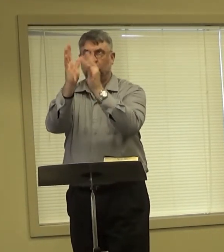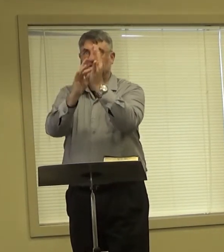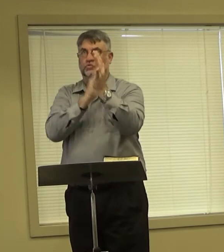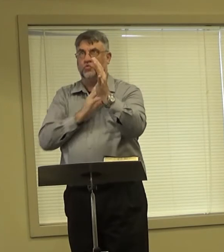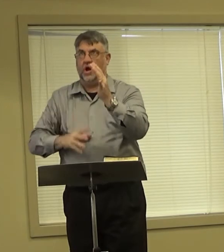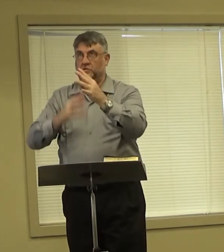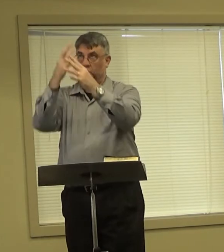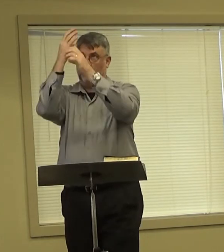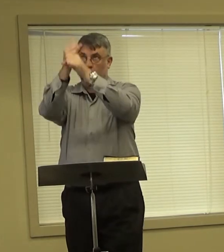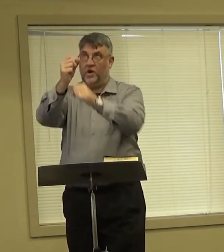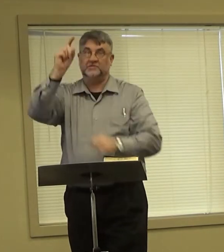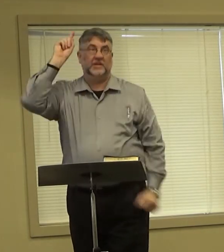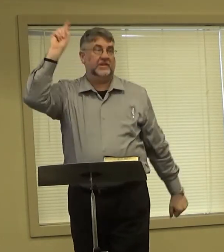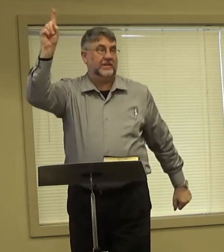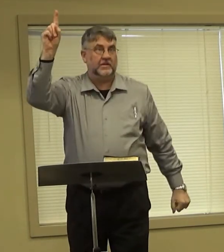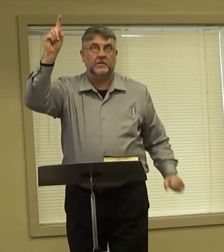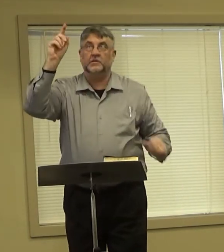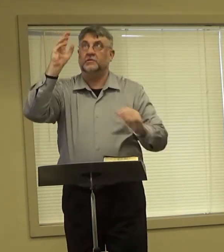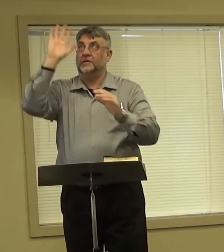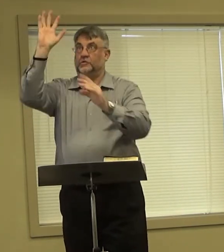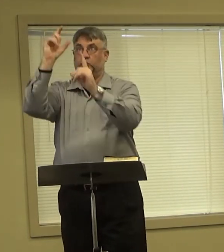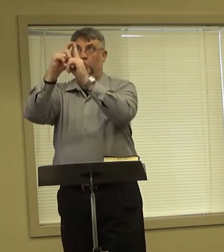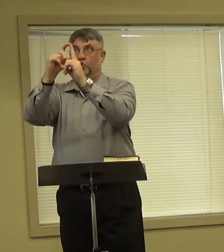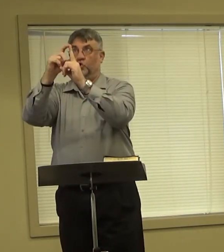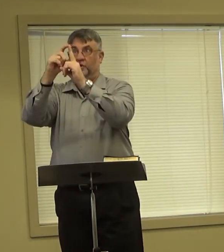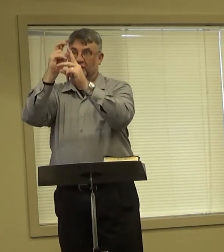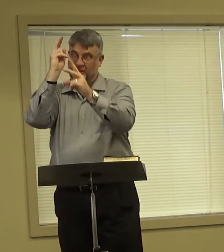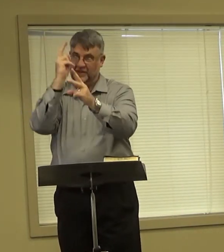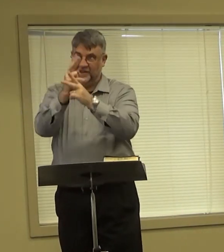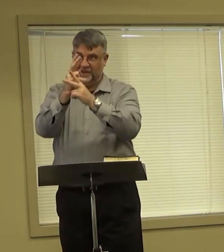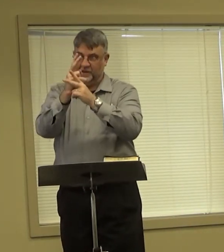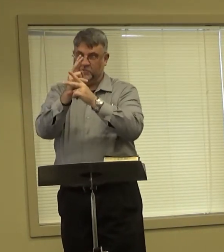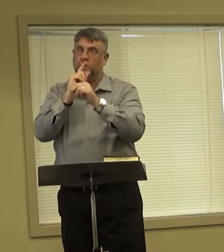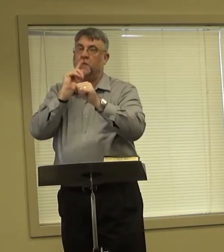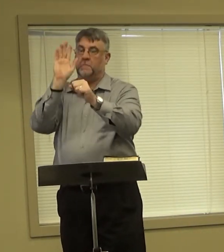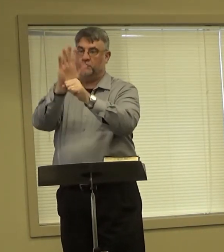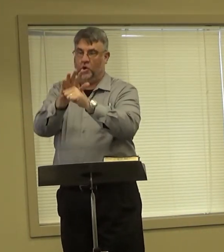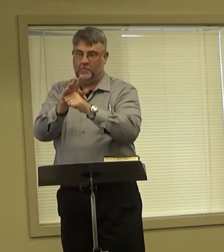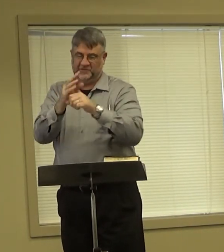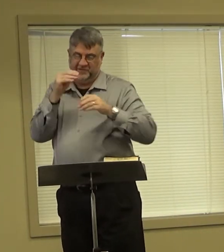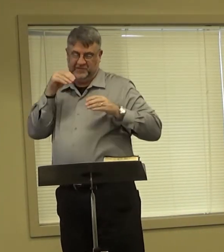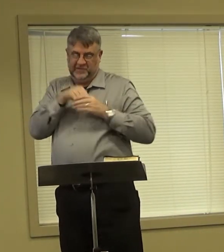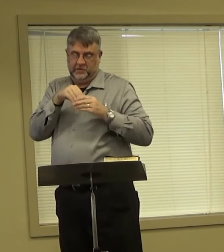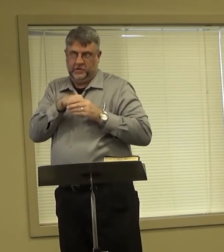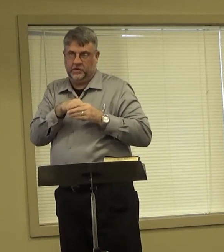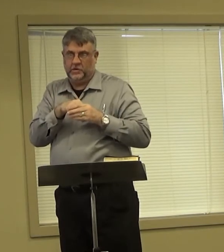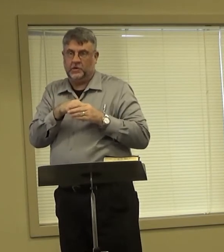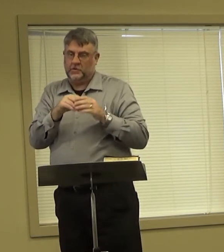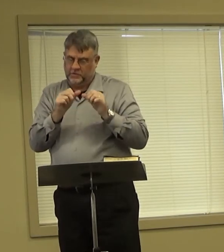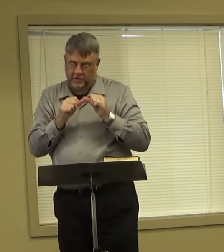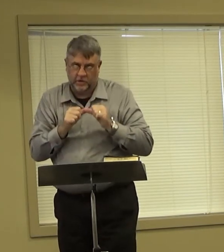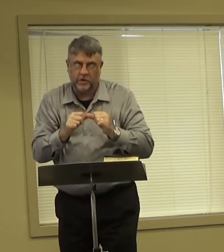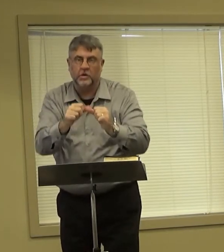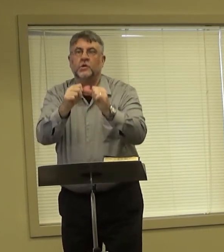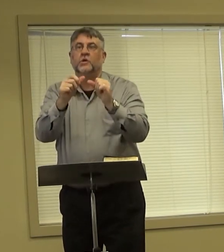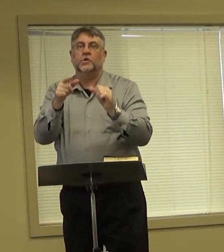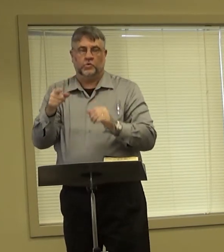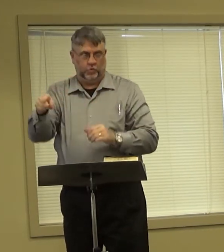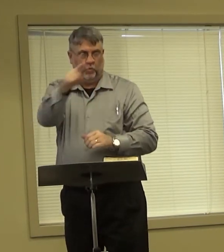So as we have faith in Christ, and as we follow his word, and he keeps his promises to us,